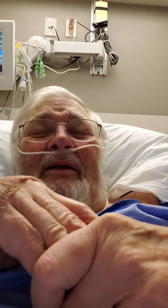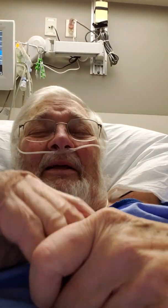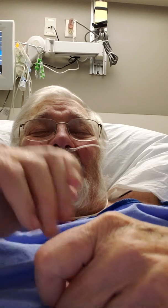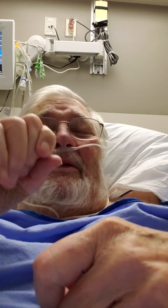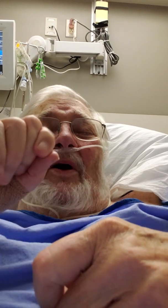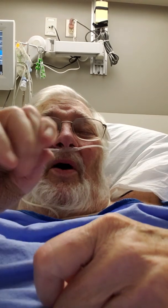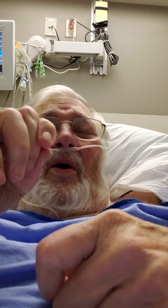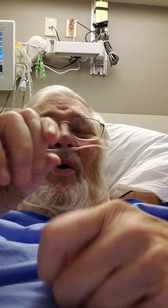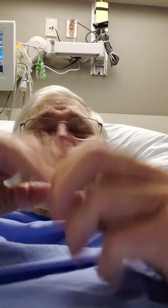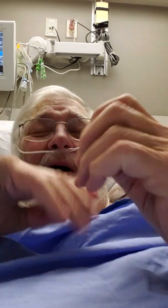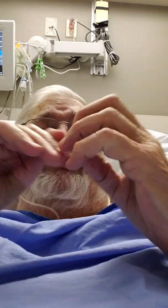So